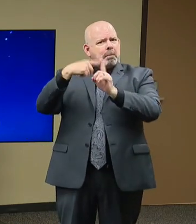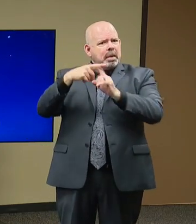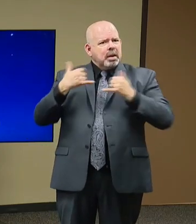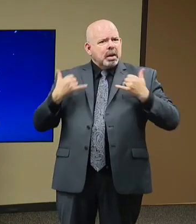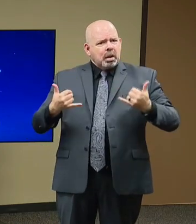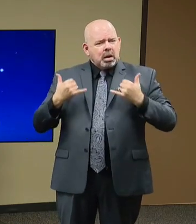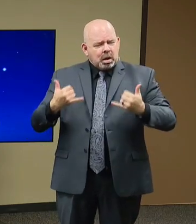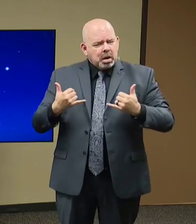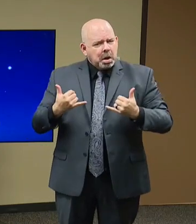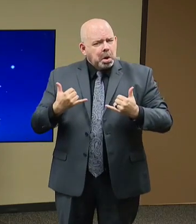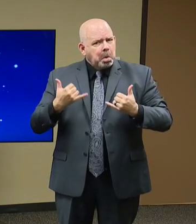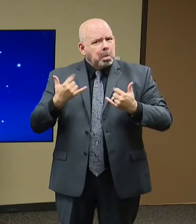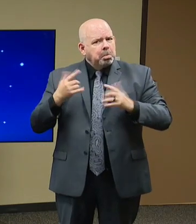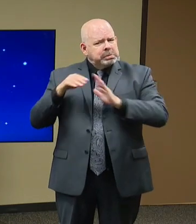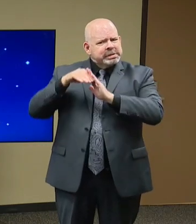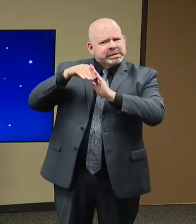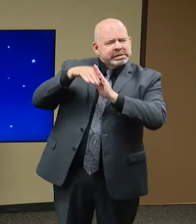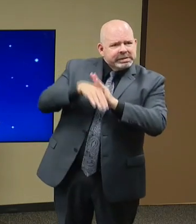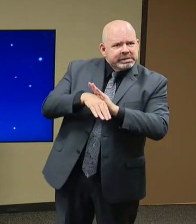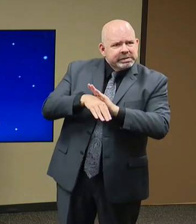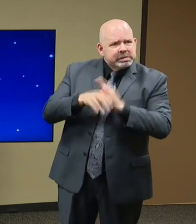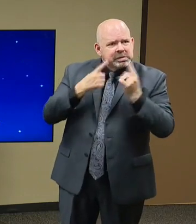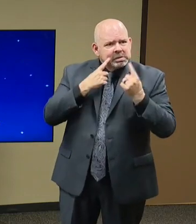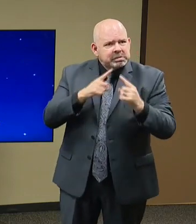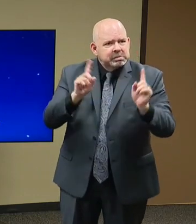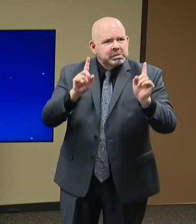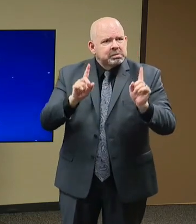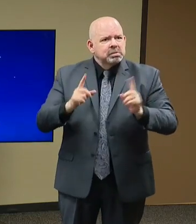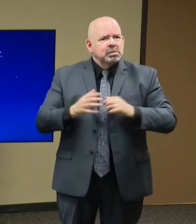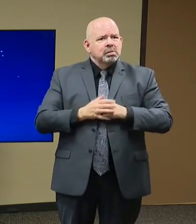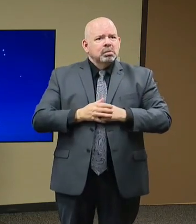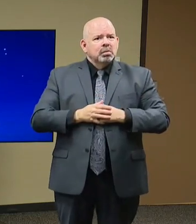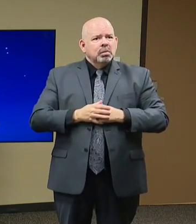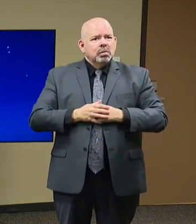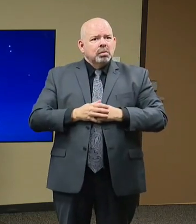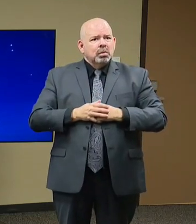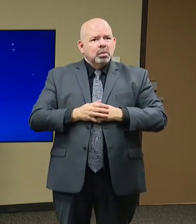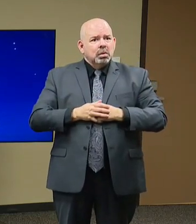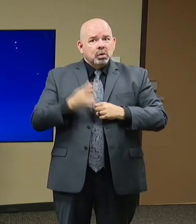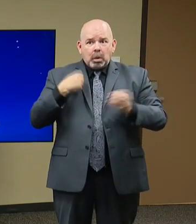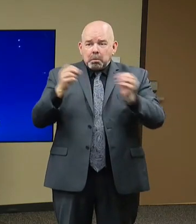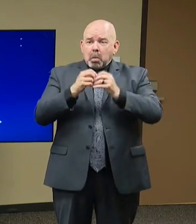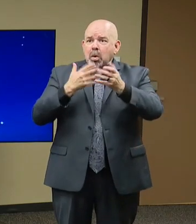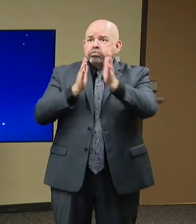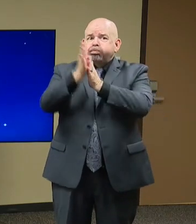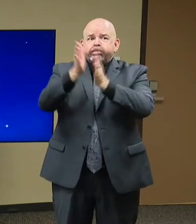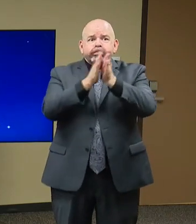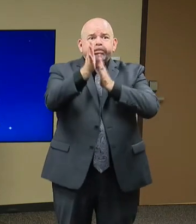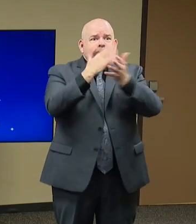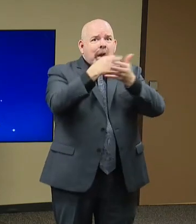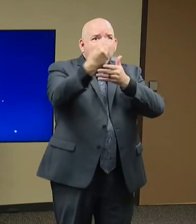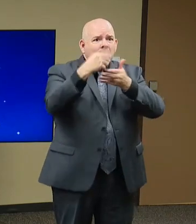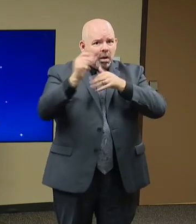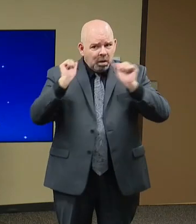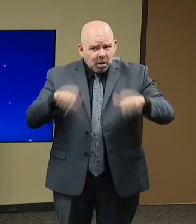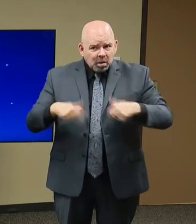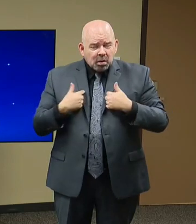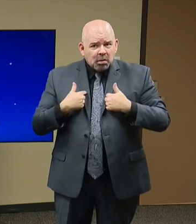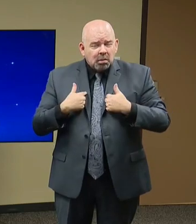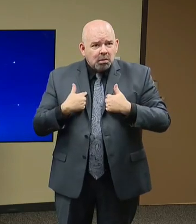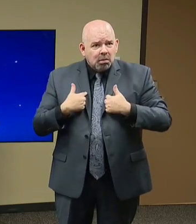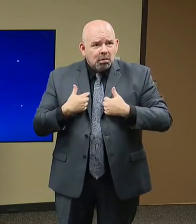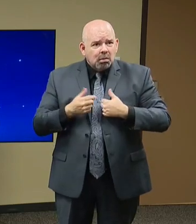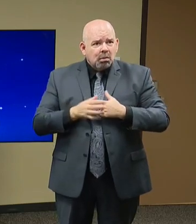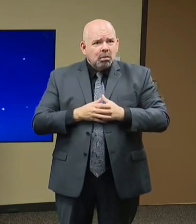going in that direction? You know, again, that was a consideration that we certainly looked at. You know, we wanted to be